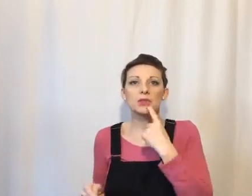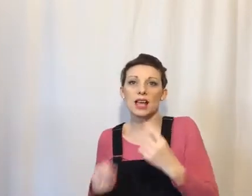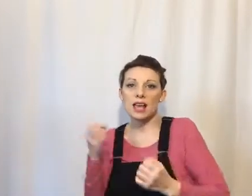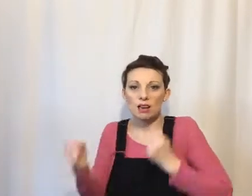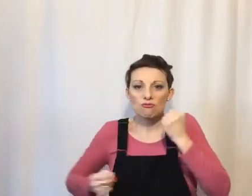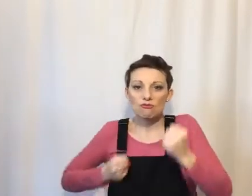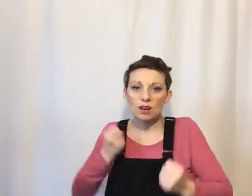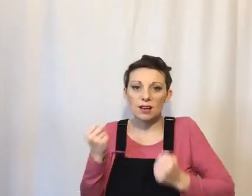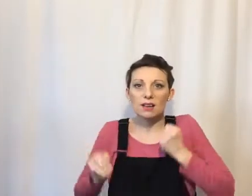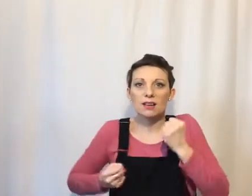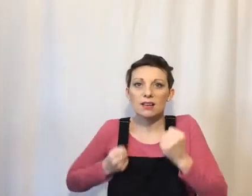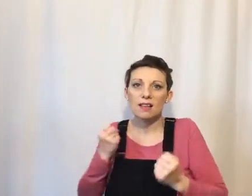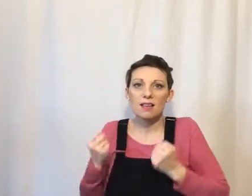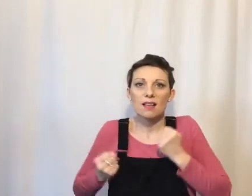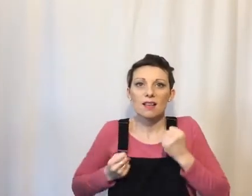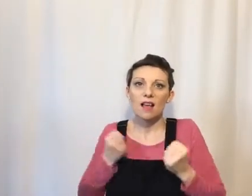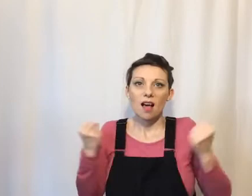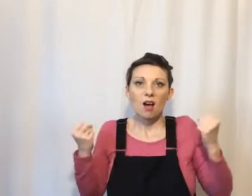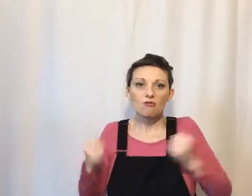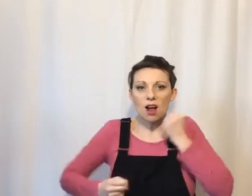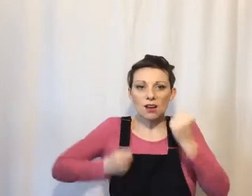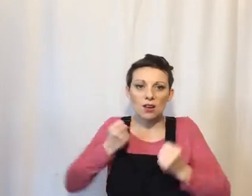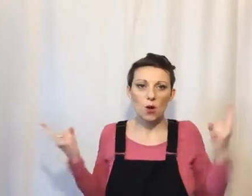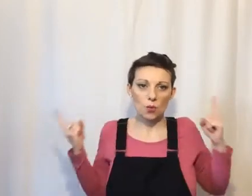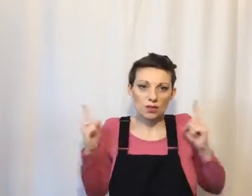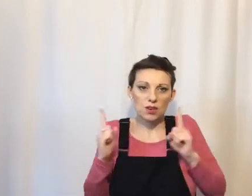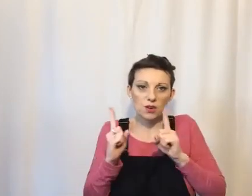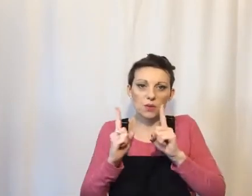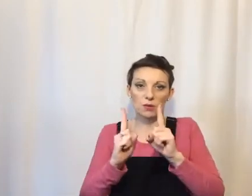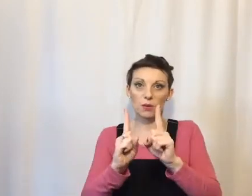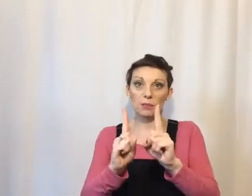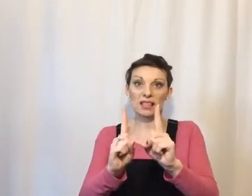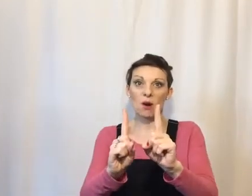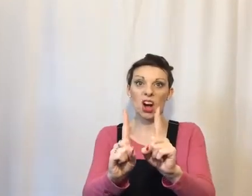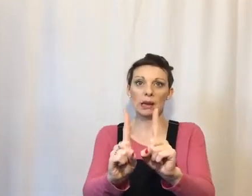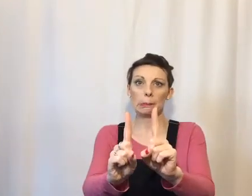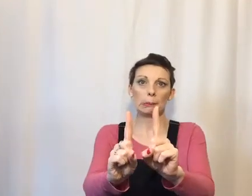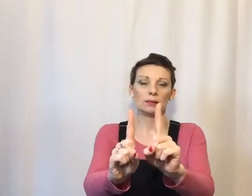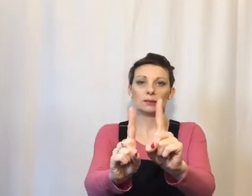say run, I'll run with you. Sorry, I missed out I.